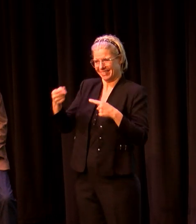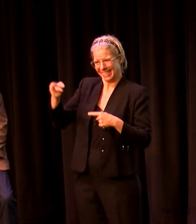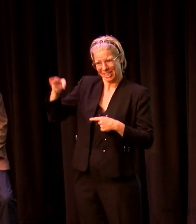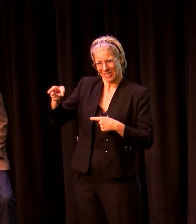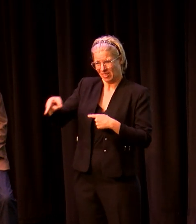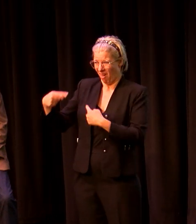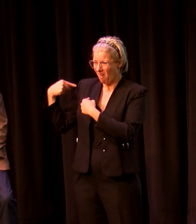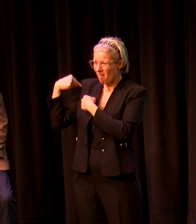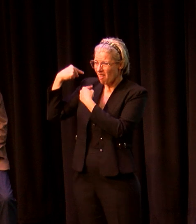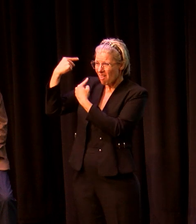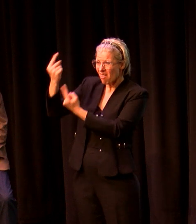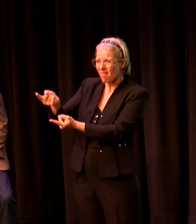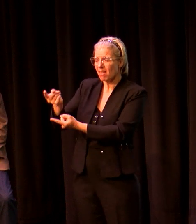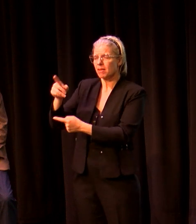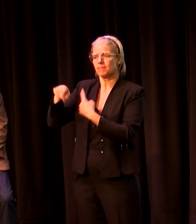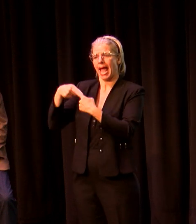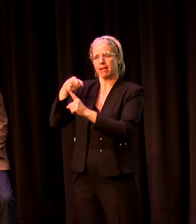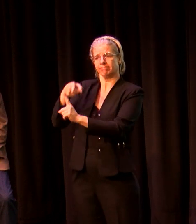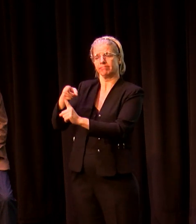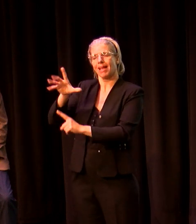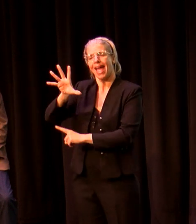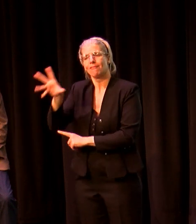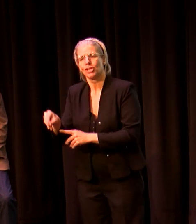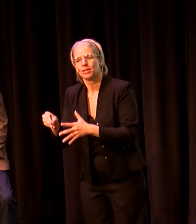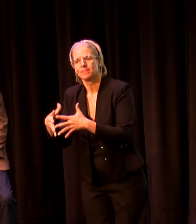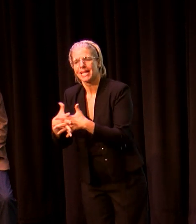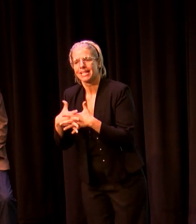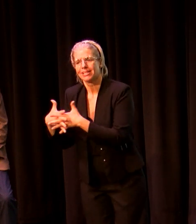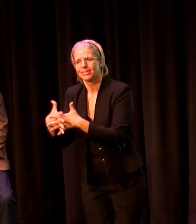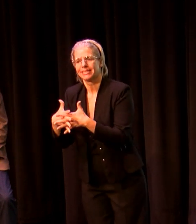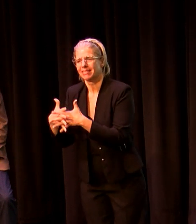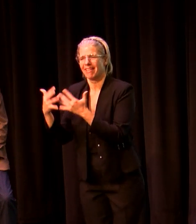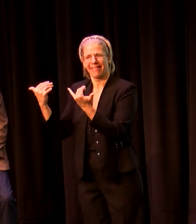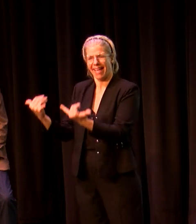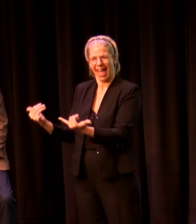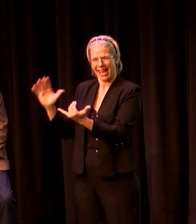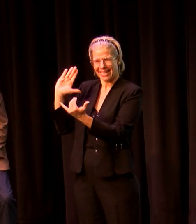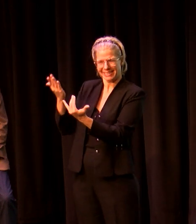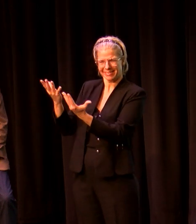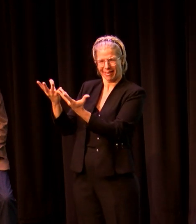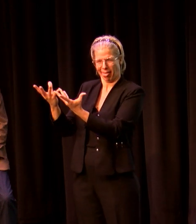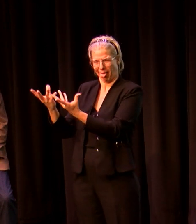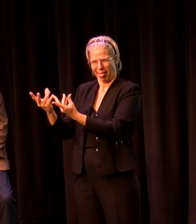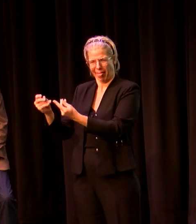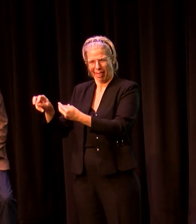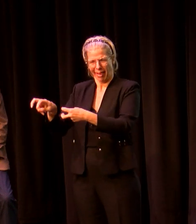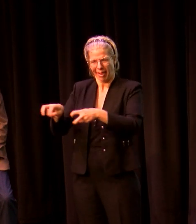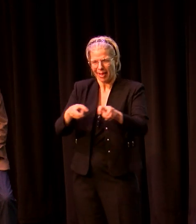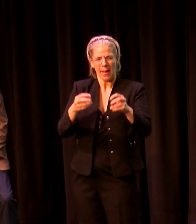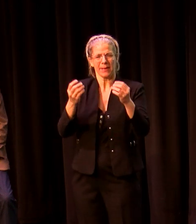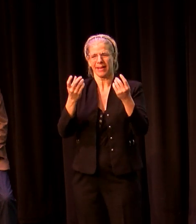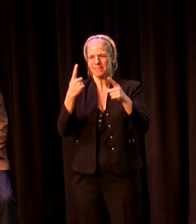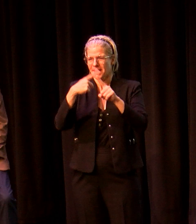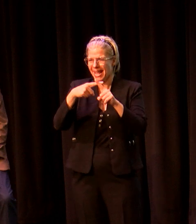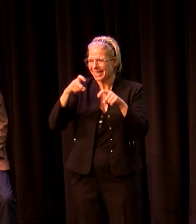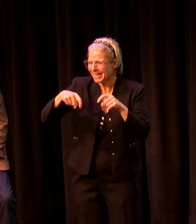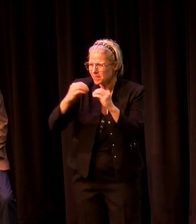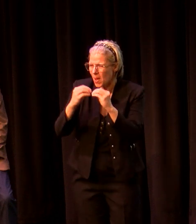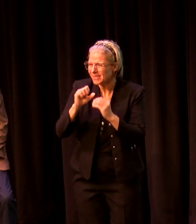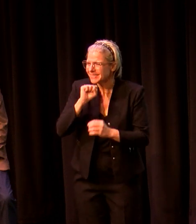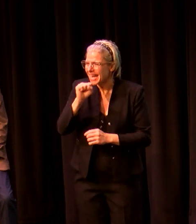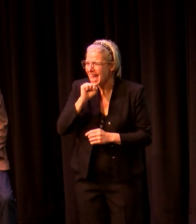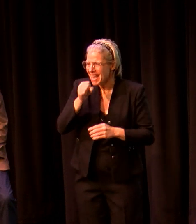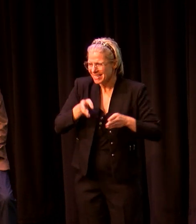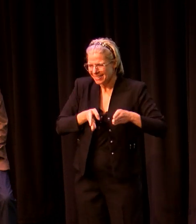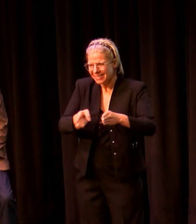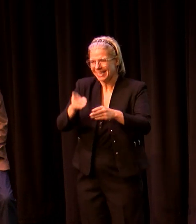Americans in years past, and it's now, transition. There's a lot of sidewalks that need to be redone. We don't have proper lighting there, and I feel